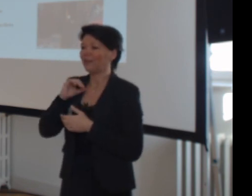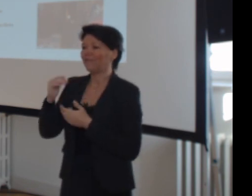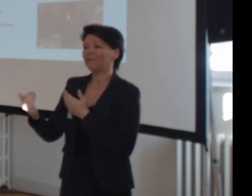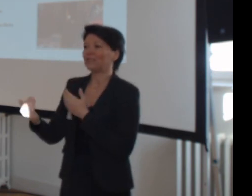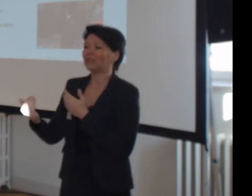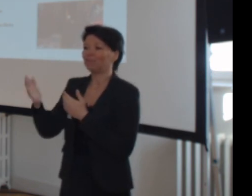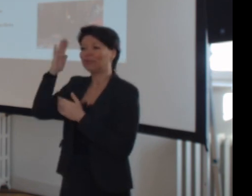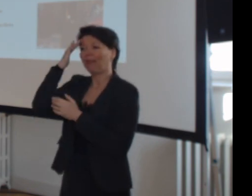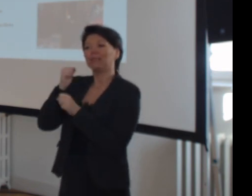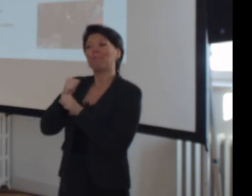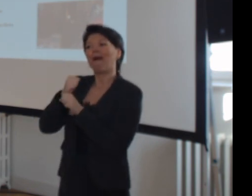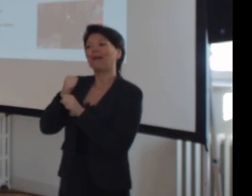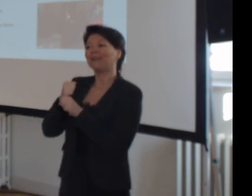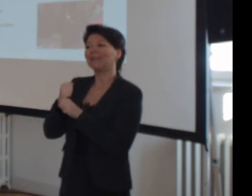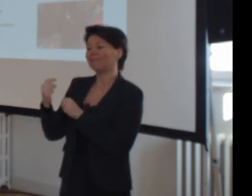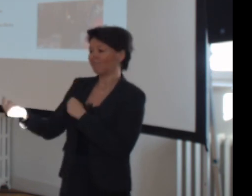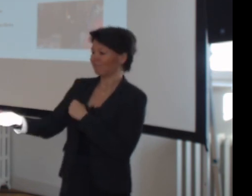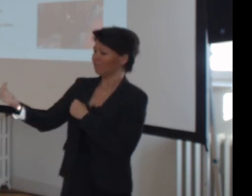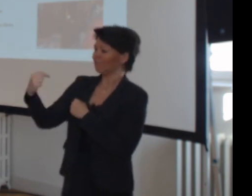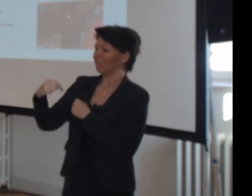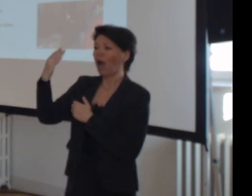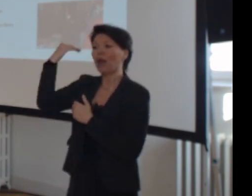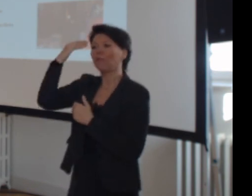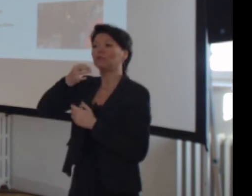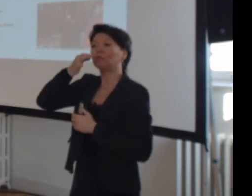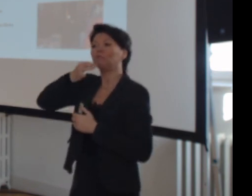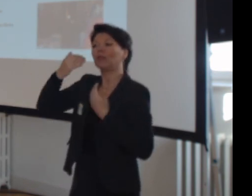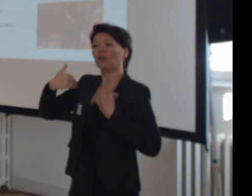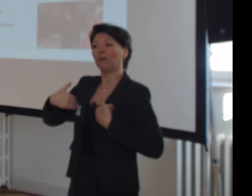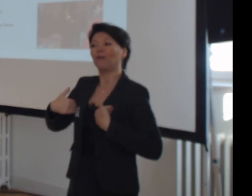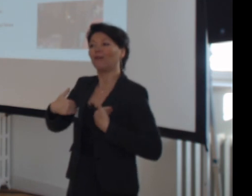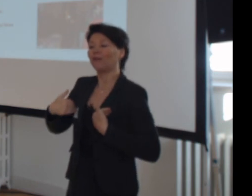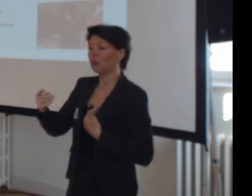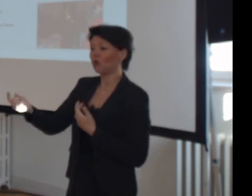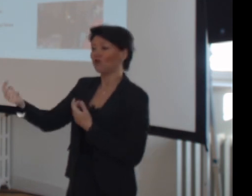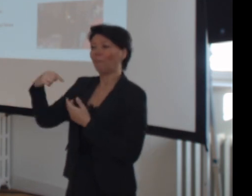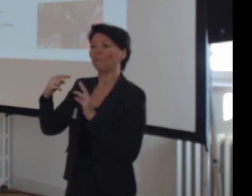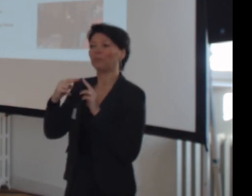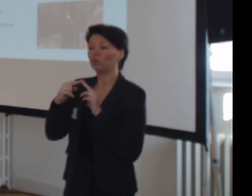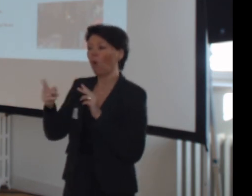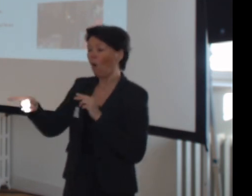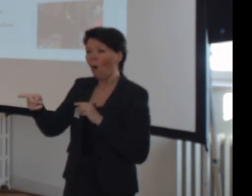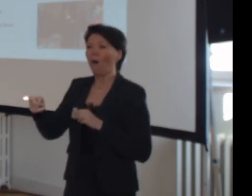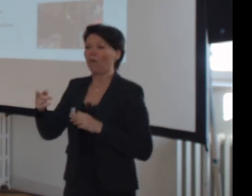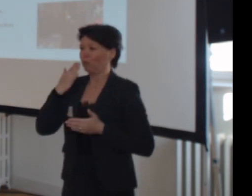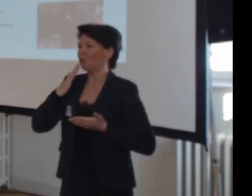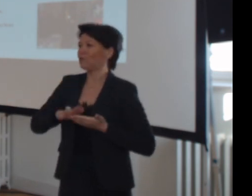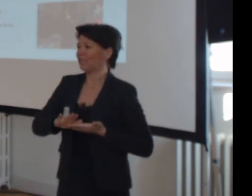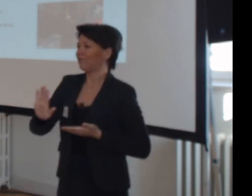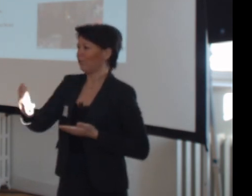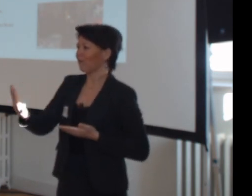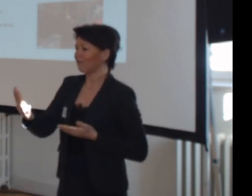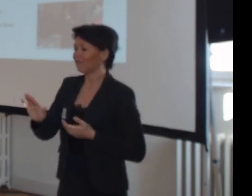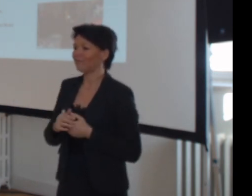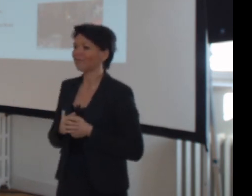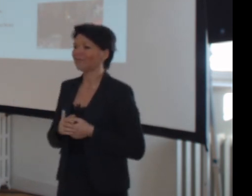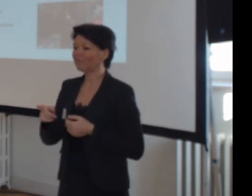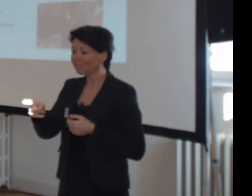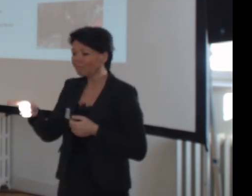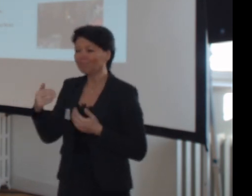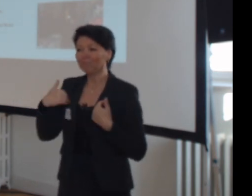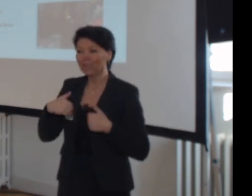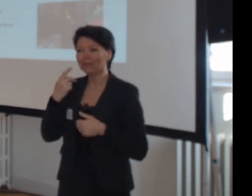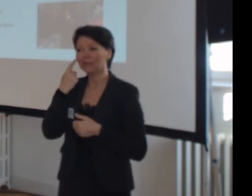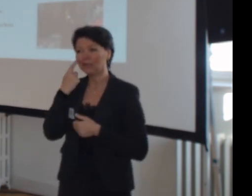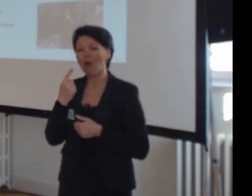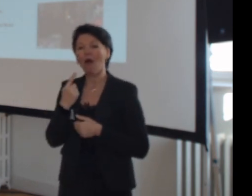introductions with people, Arabic-speaking people in the group, they're quite successful because these people see that